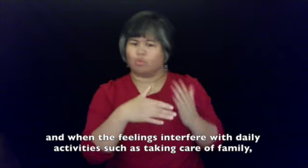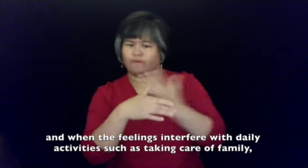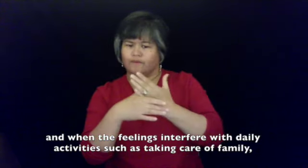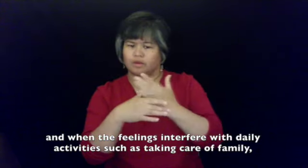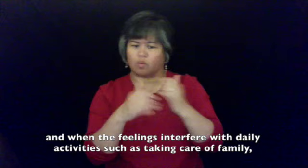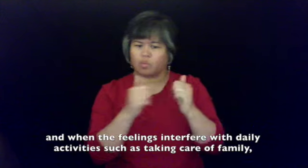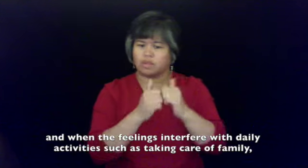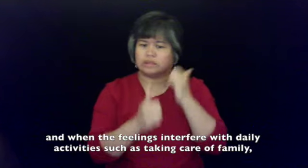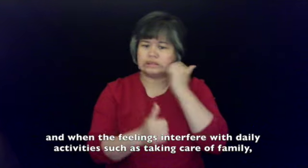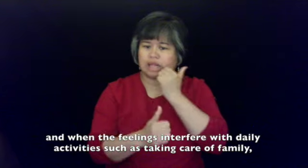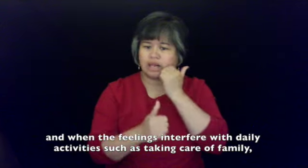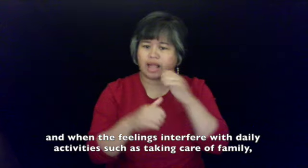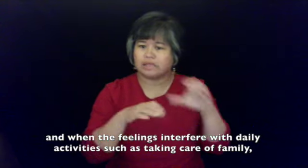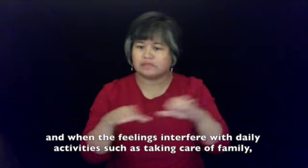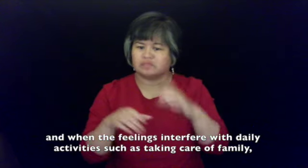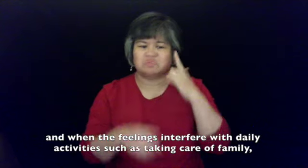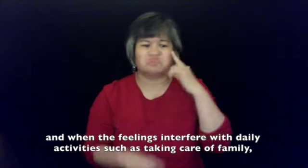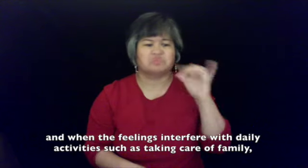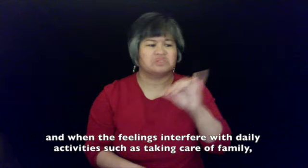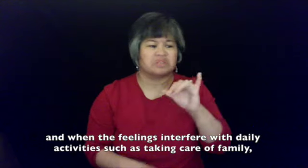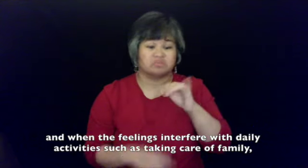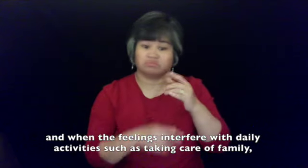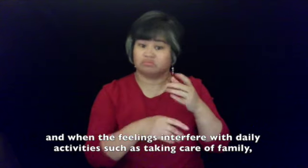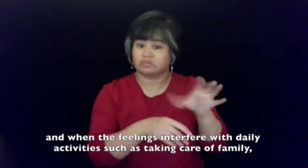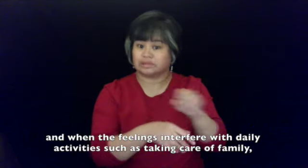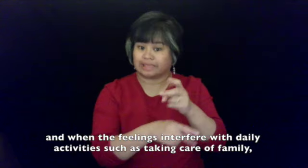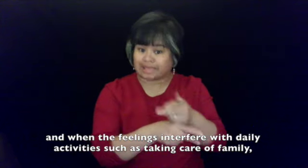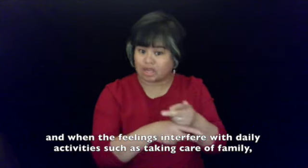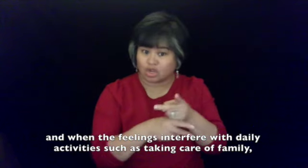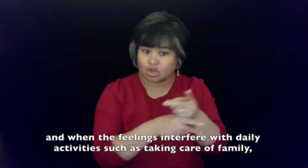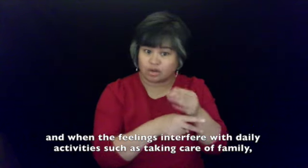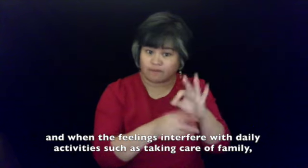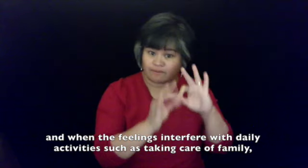with daily activities, such as taking care of family,